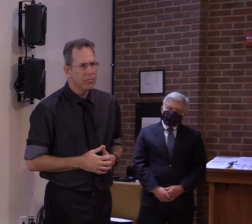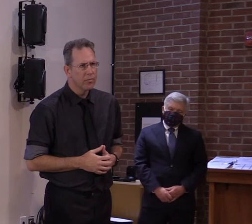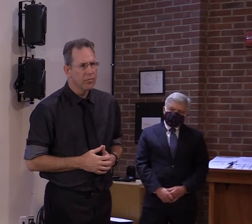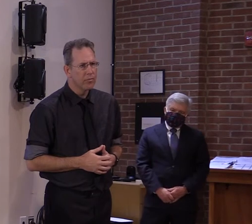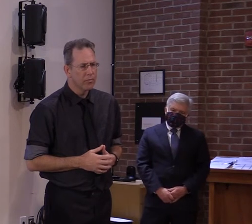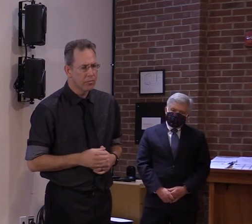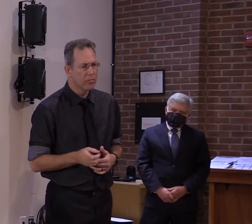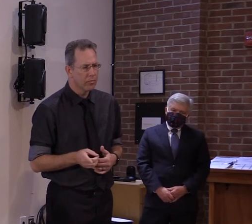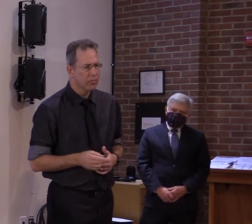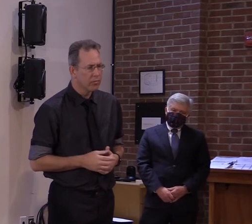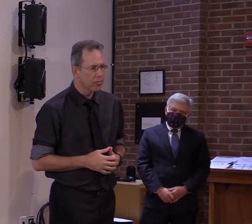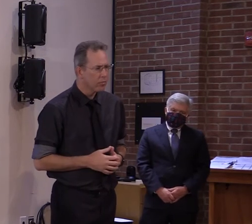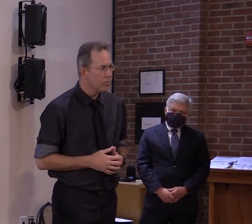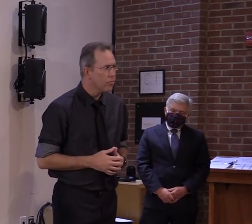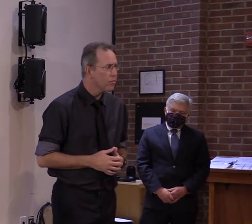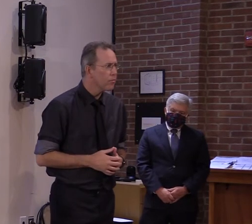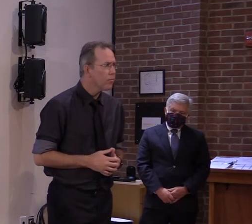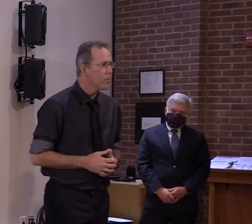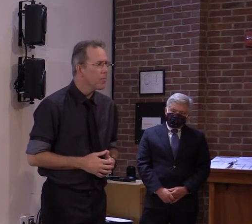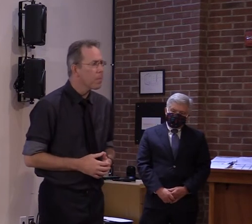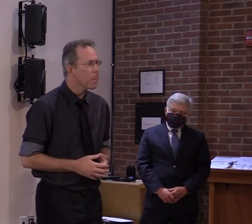Hi, can you hear me okay? We can.